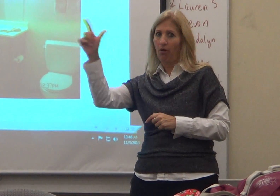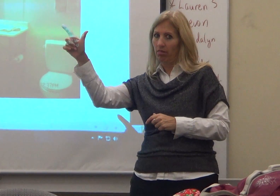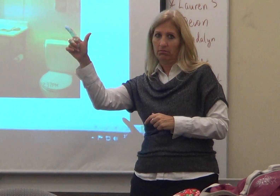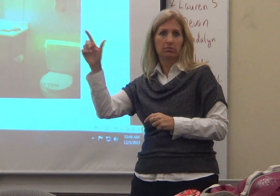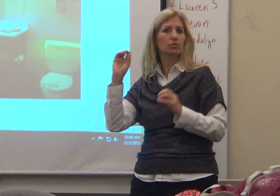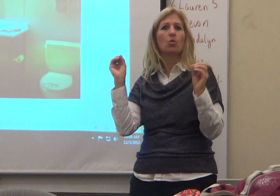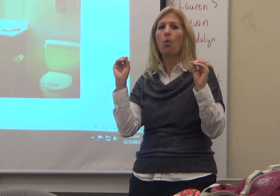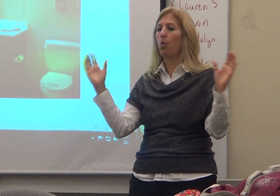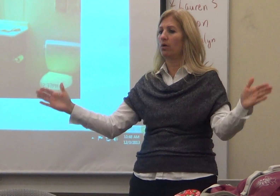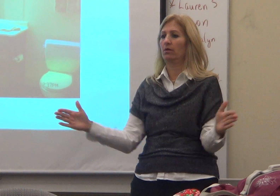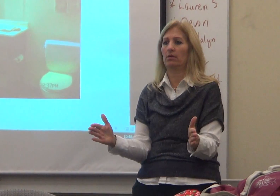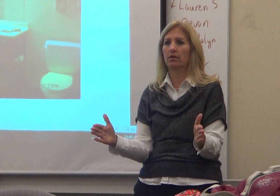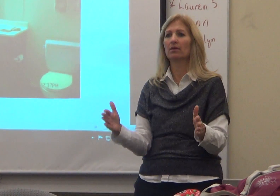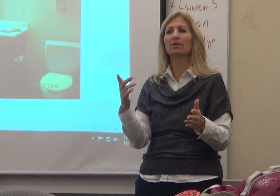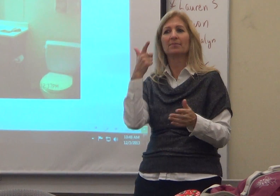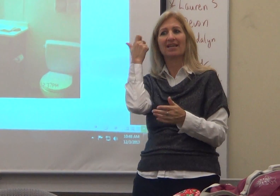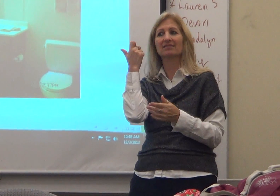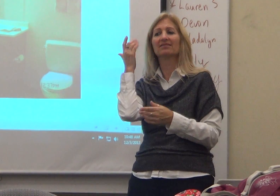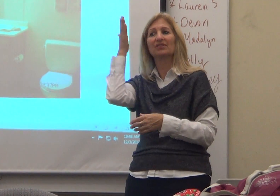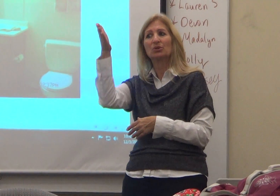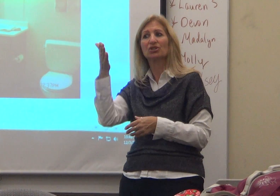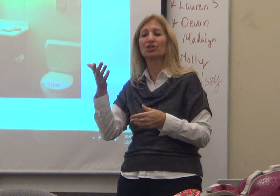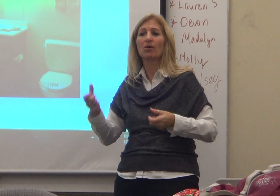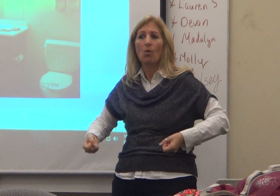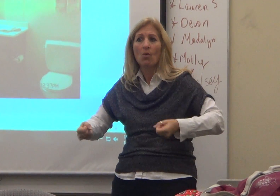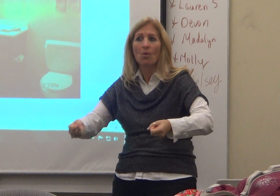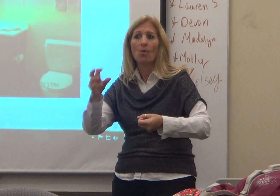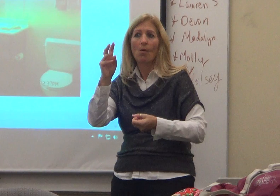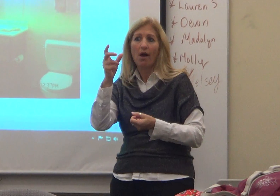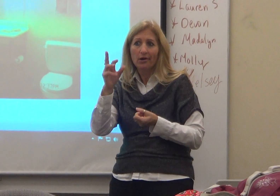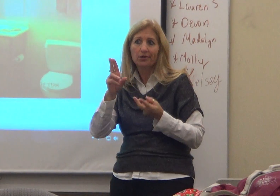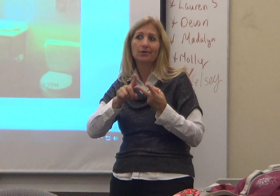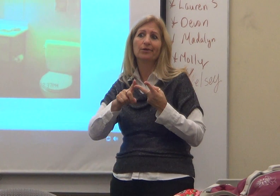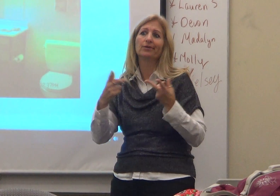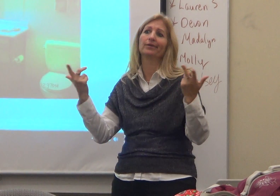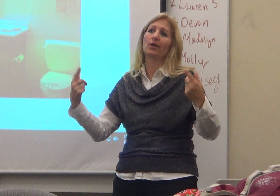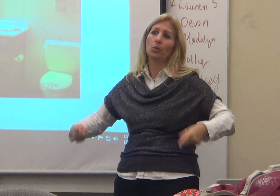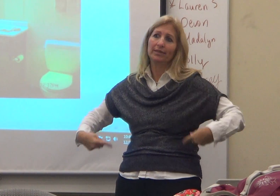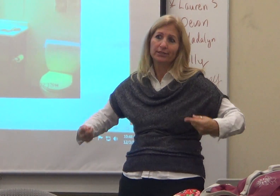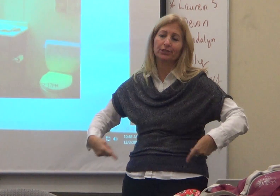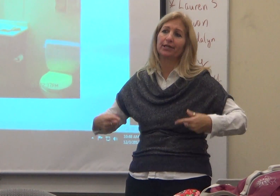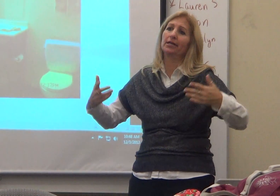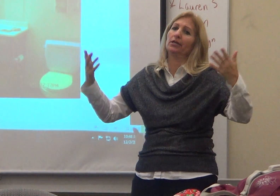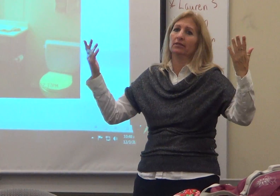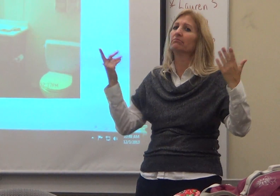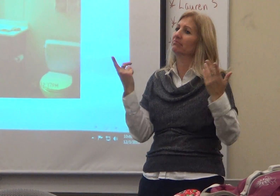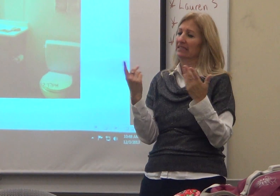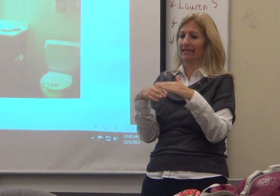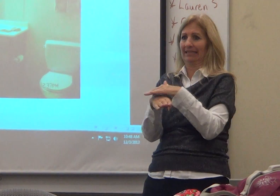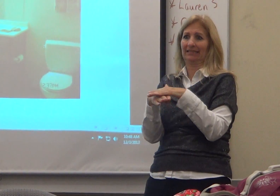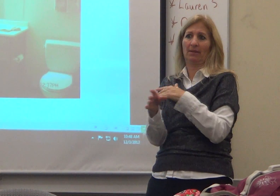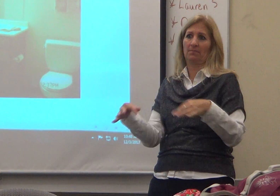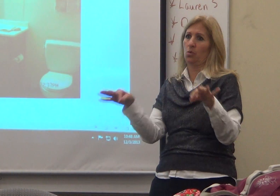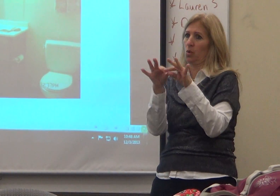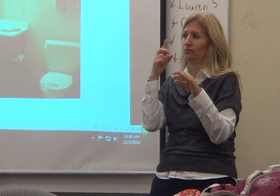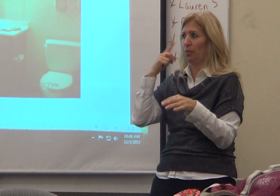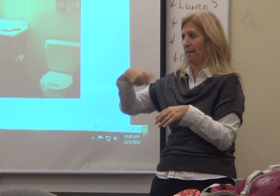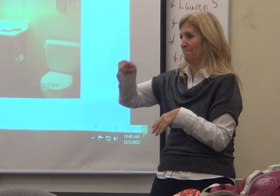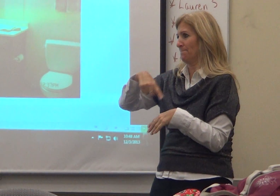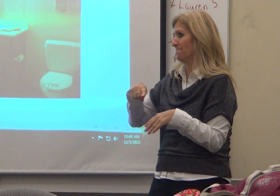All of the bathrooms are large. None of them are small. This reason, it's wheelchair accessible, and that's